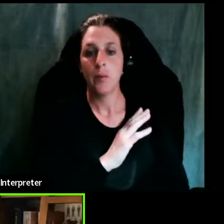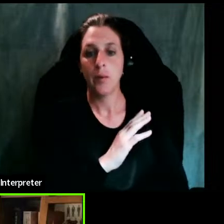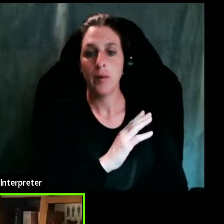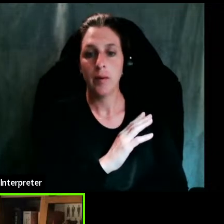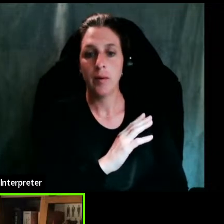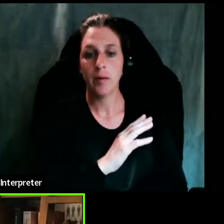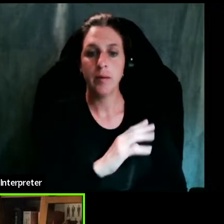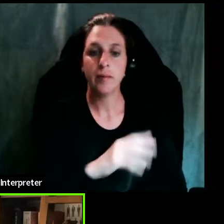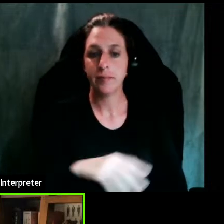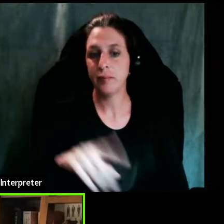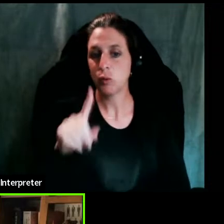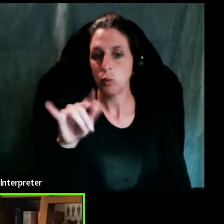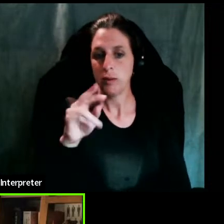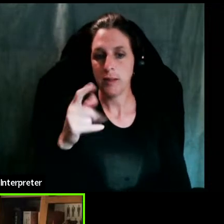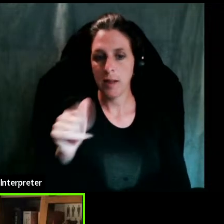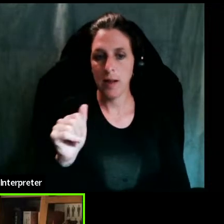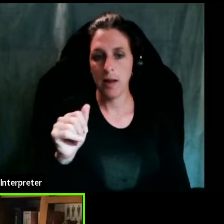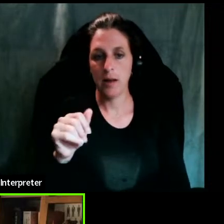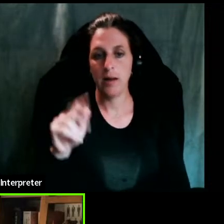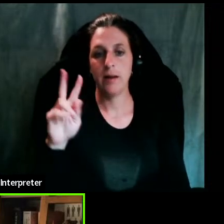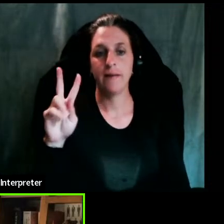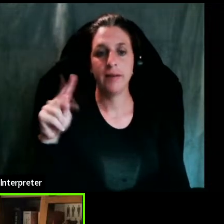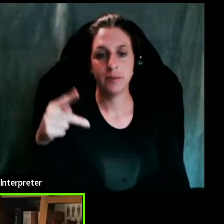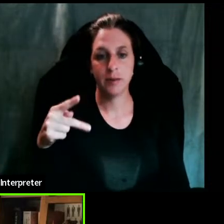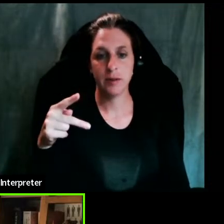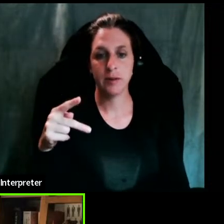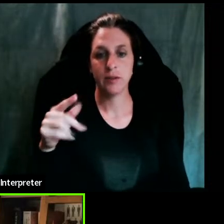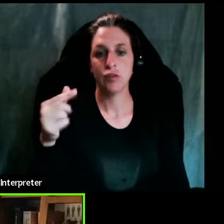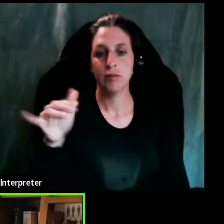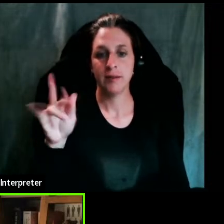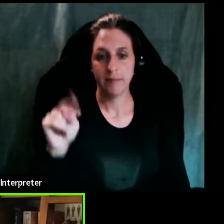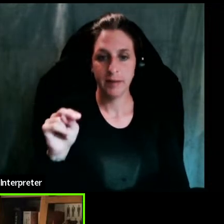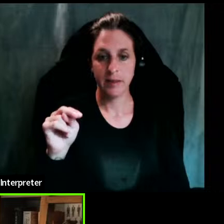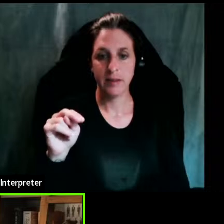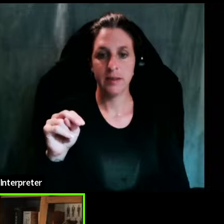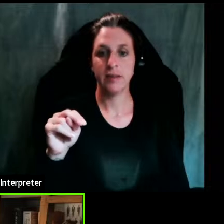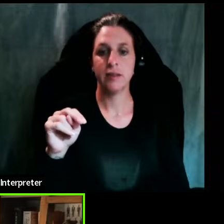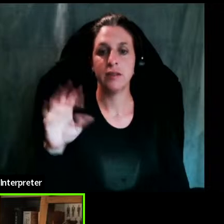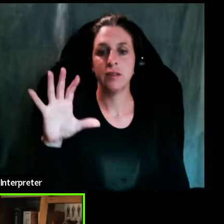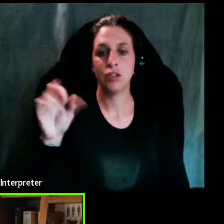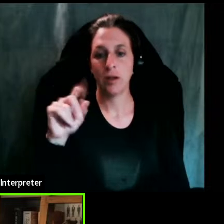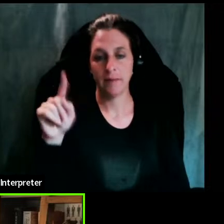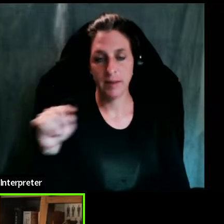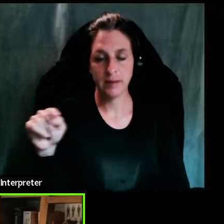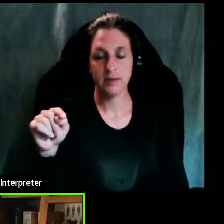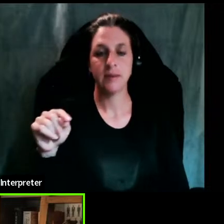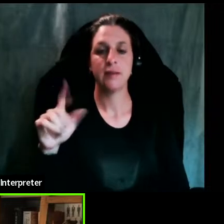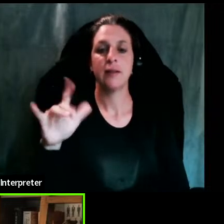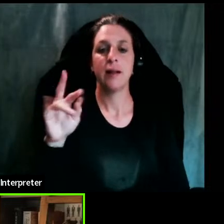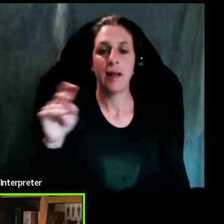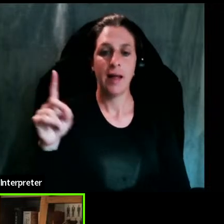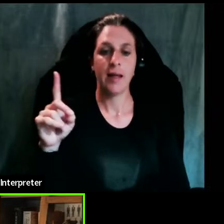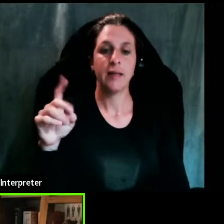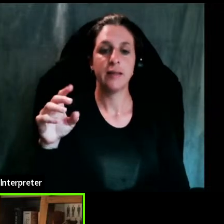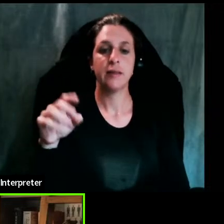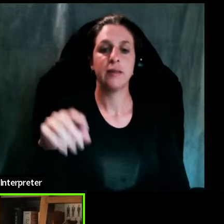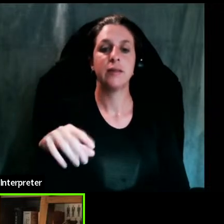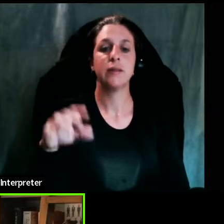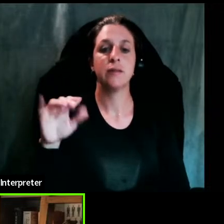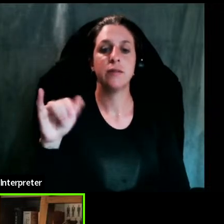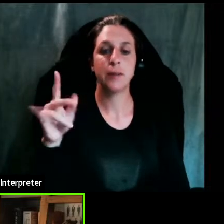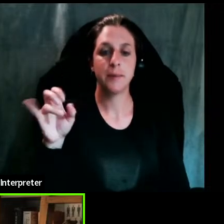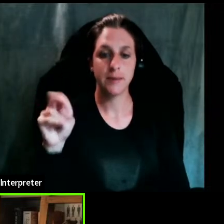Zuniga, Vice President Robert Griffin, Cherry Chavez, Greg Land, and Jennifer Jacobson, and Superintendent